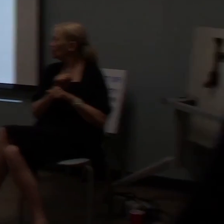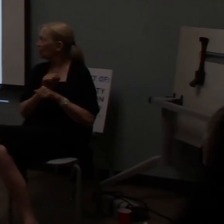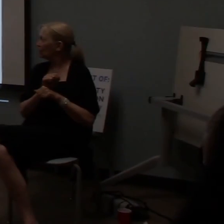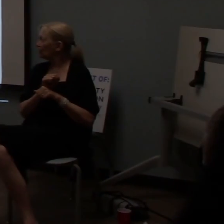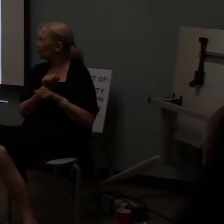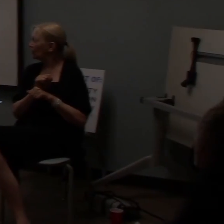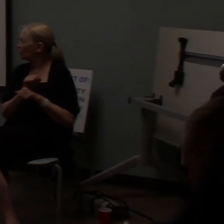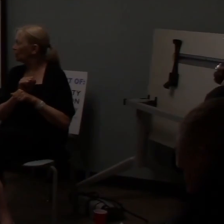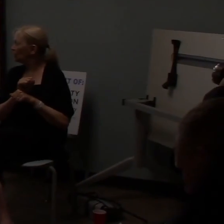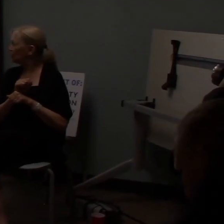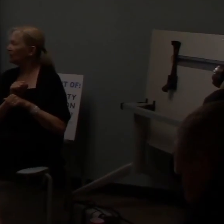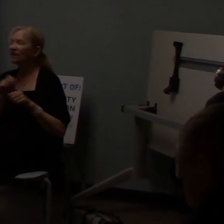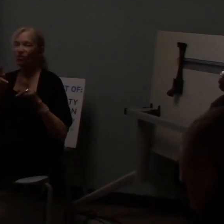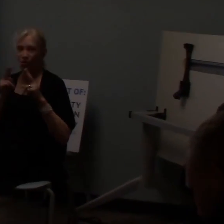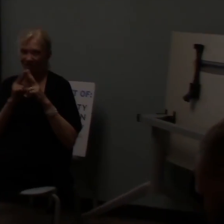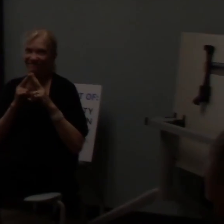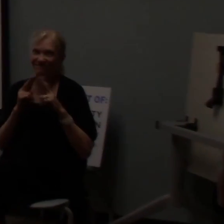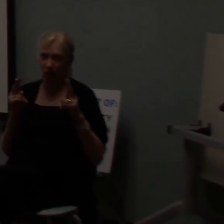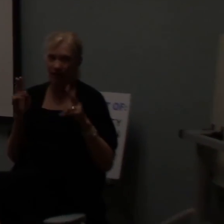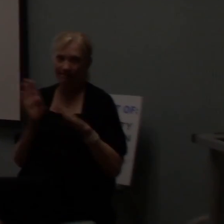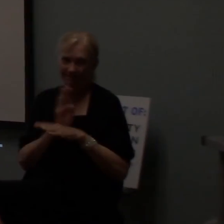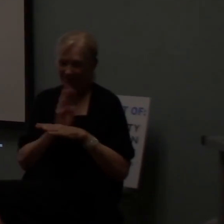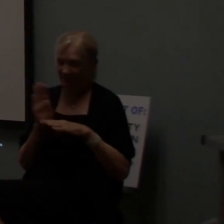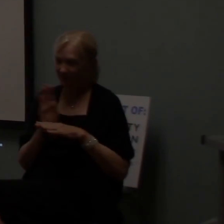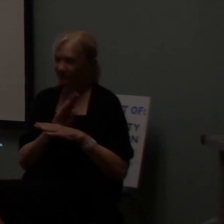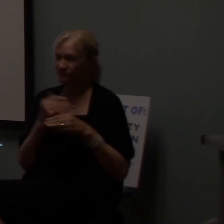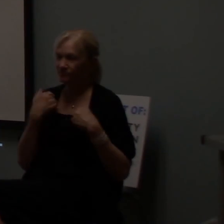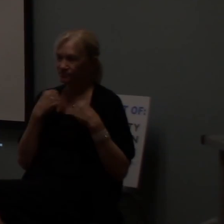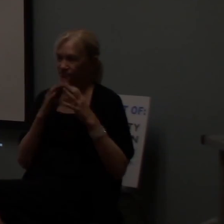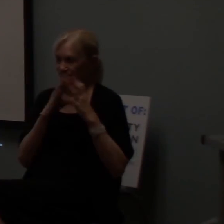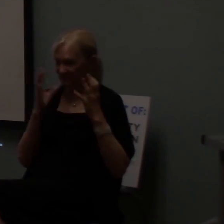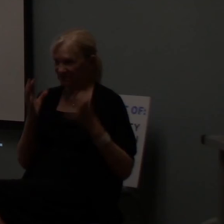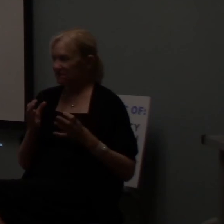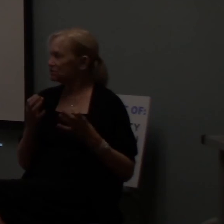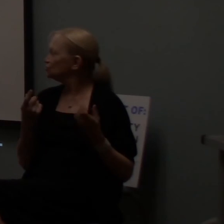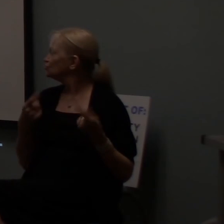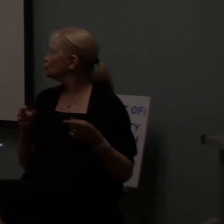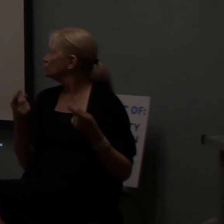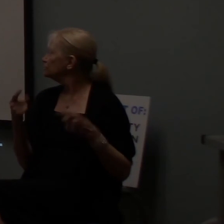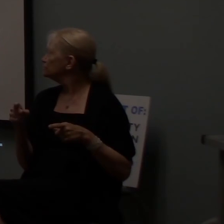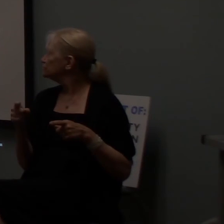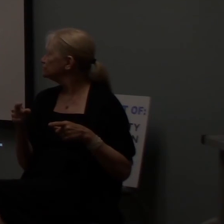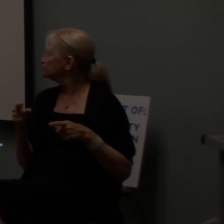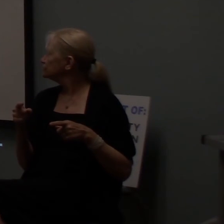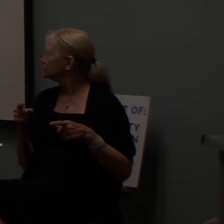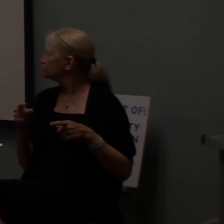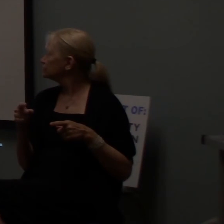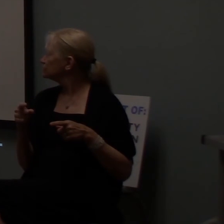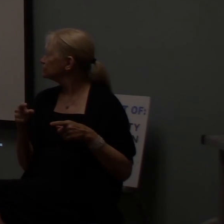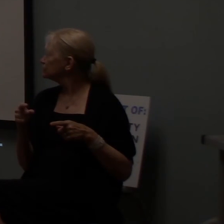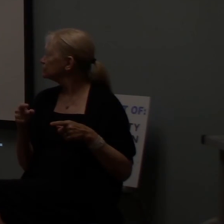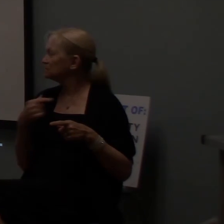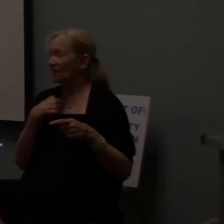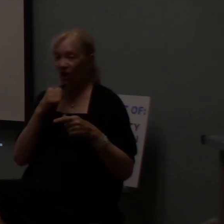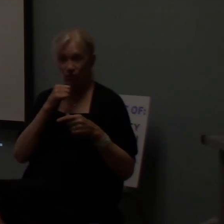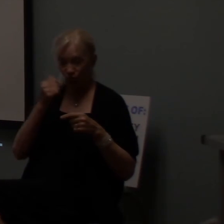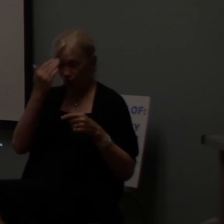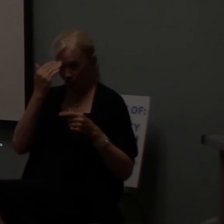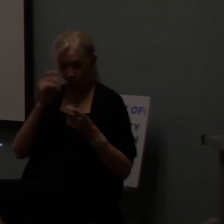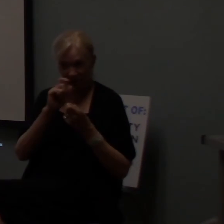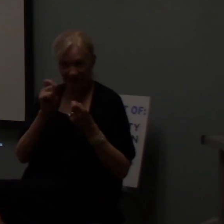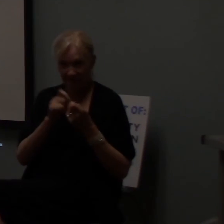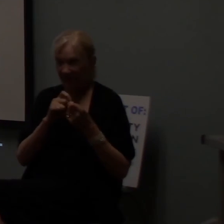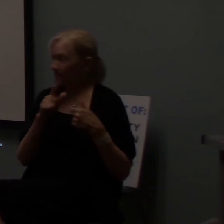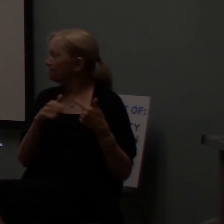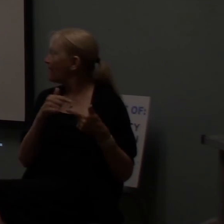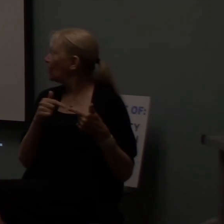say the commissioners are very busy. They have a lot on their plate. and I don't know the specifics about, Matt. I do